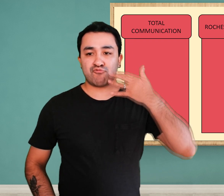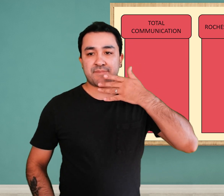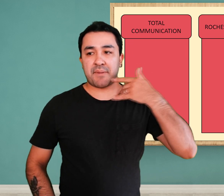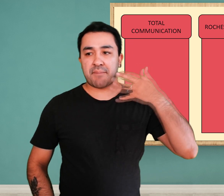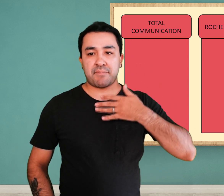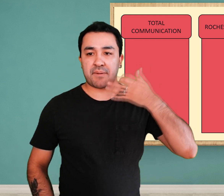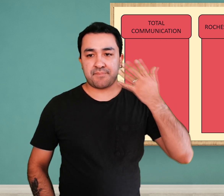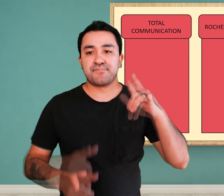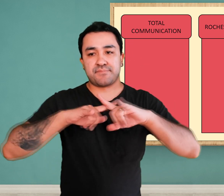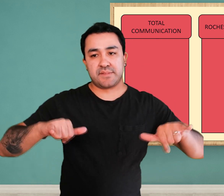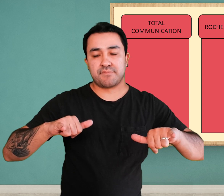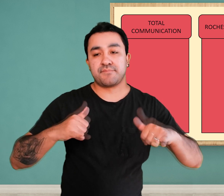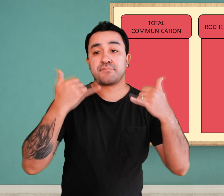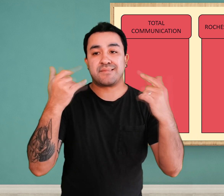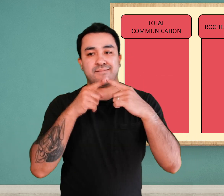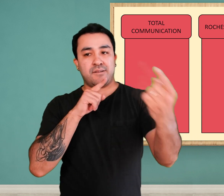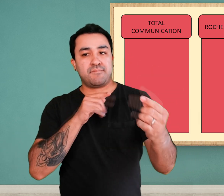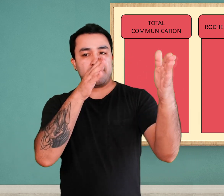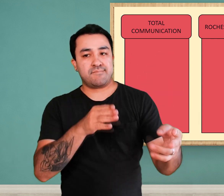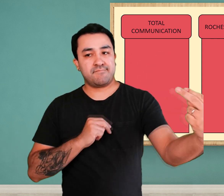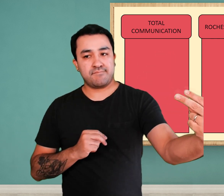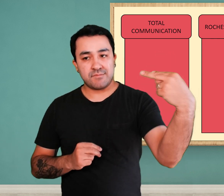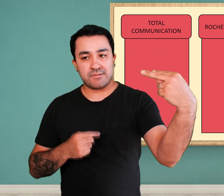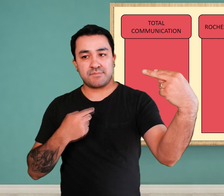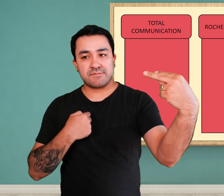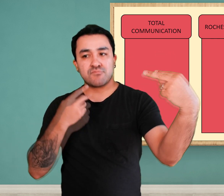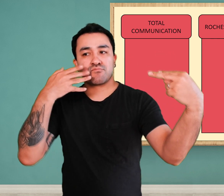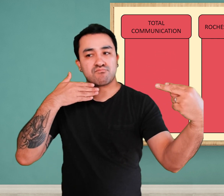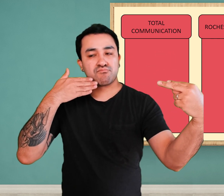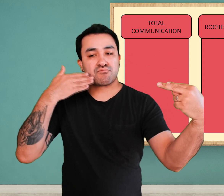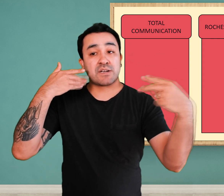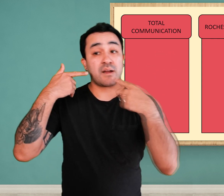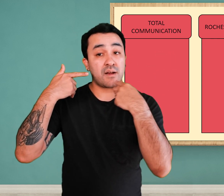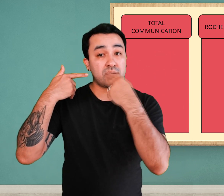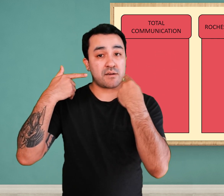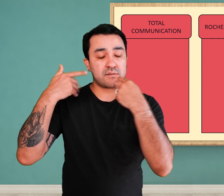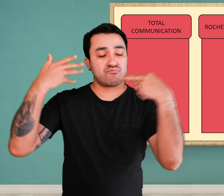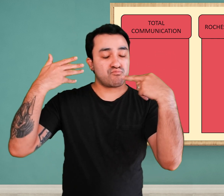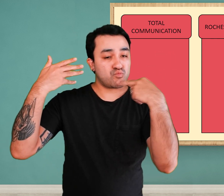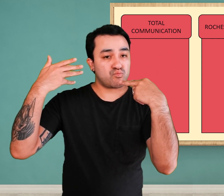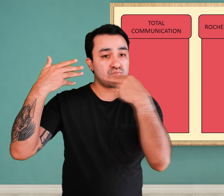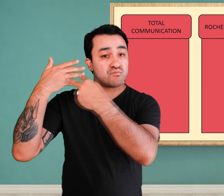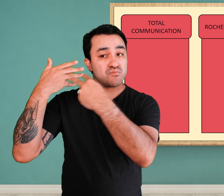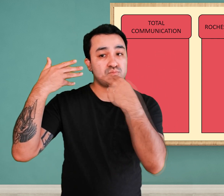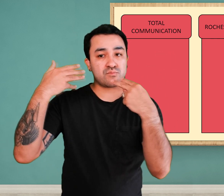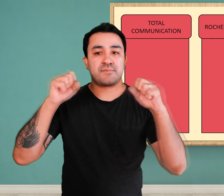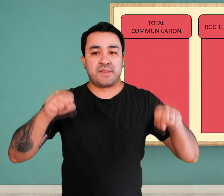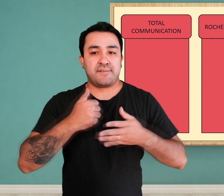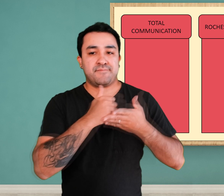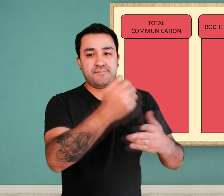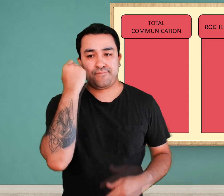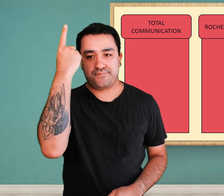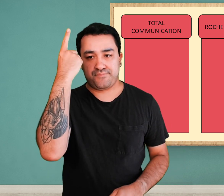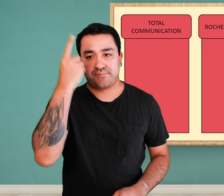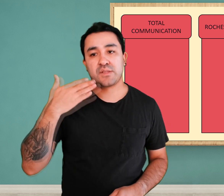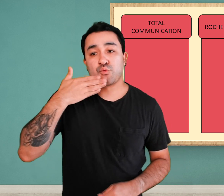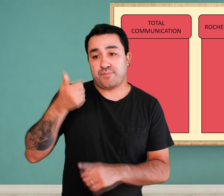hand shapes and 8 locations. The user will simultaneously speak and use these created cues and locations to assist